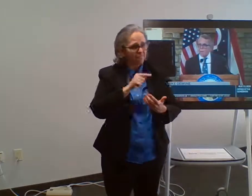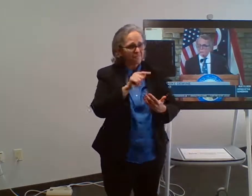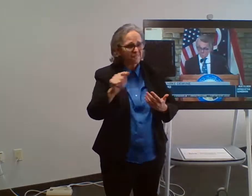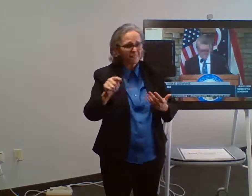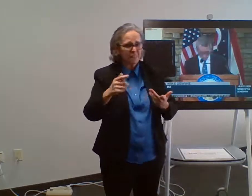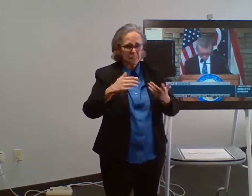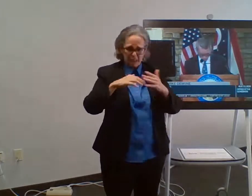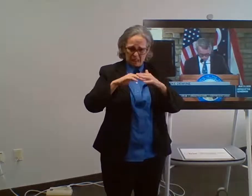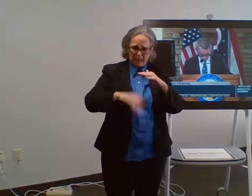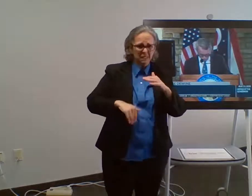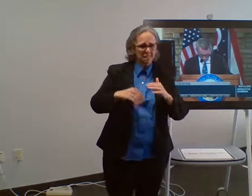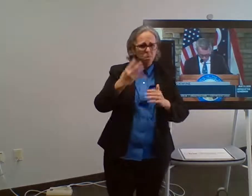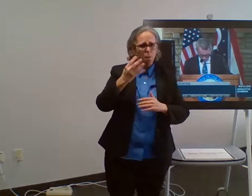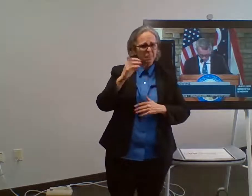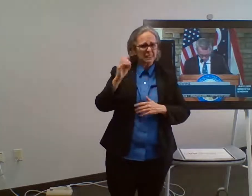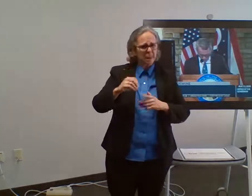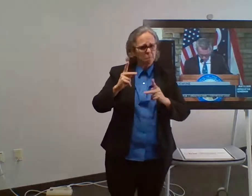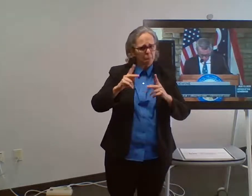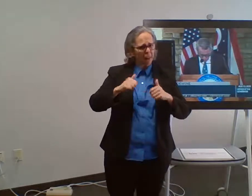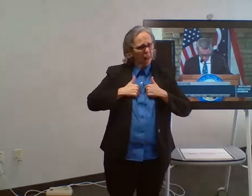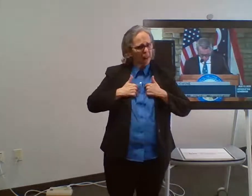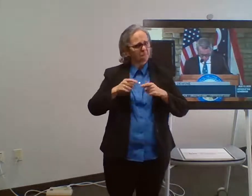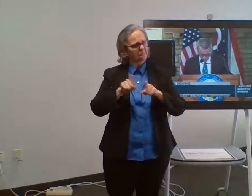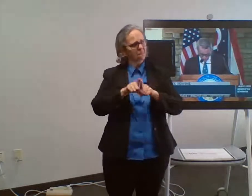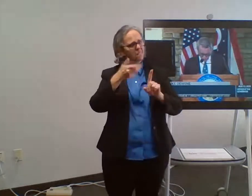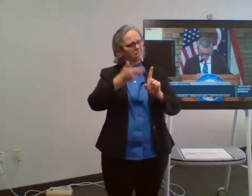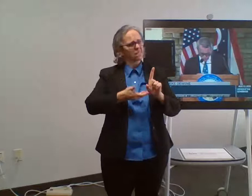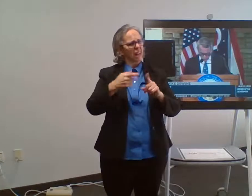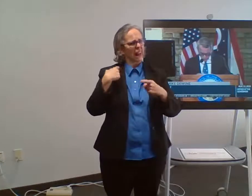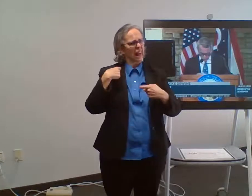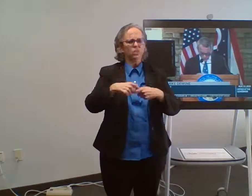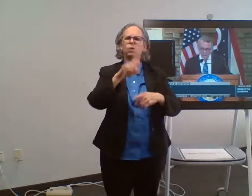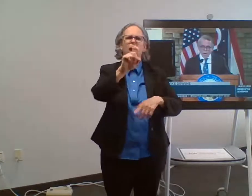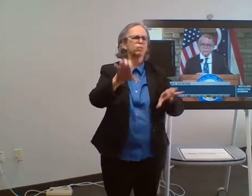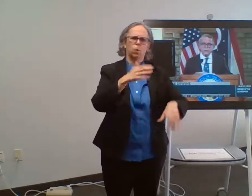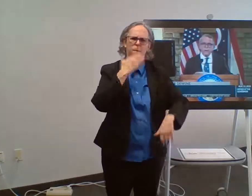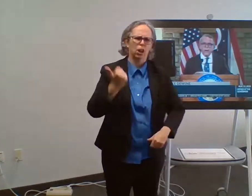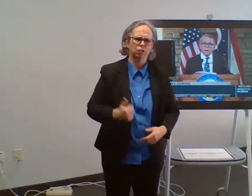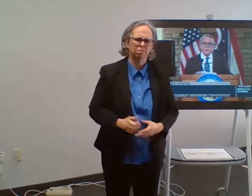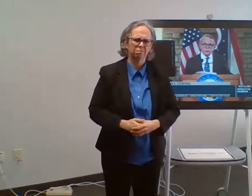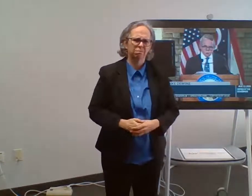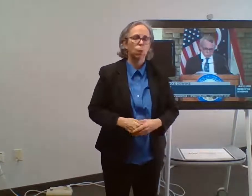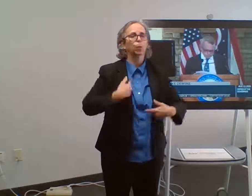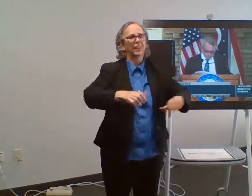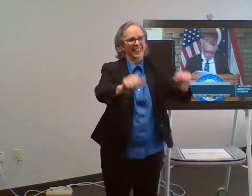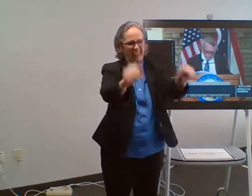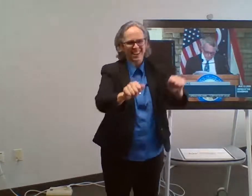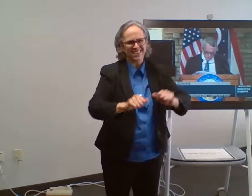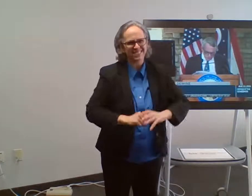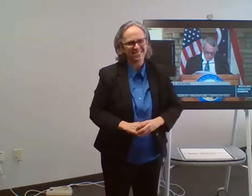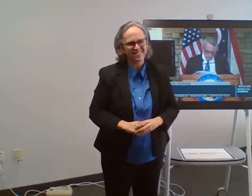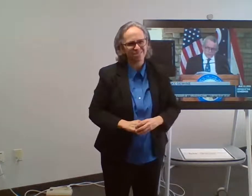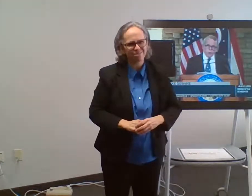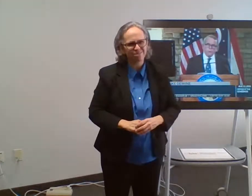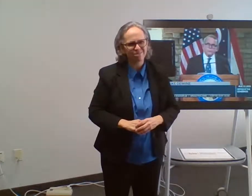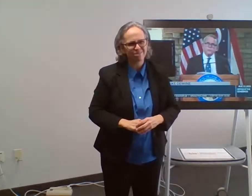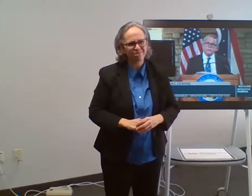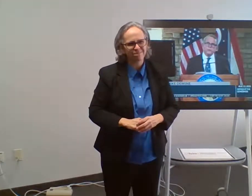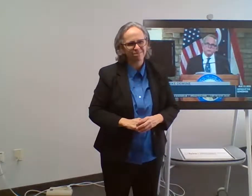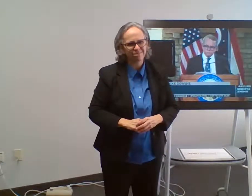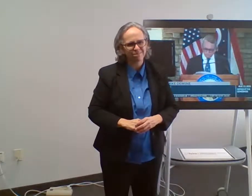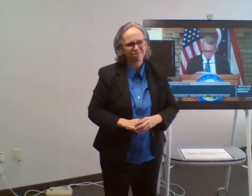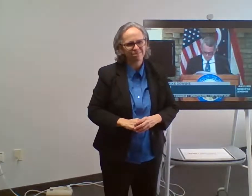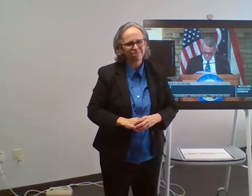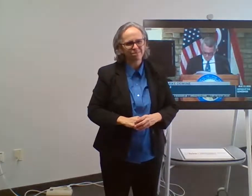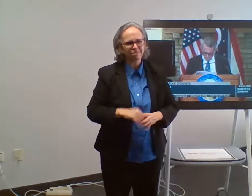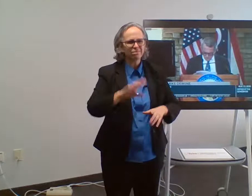We can do better. In my inaugural address as governor, I laid out the ideals that would guide our